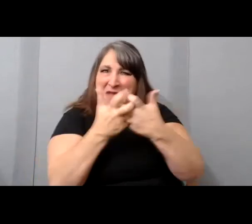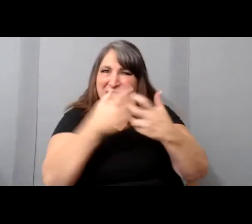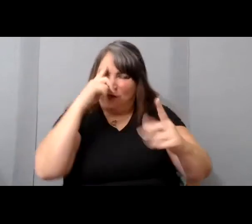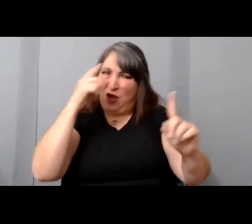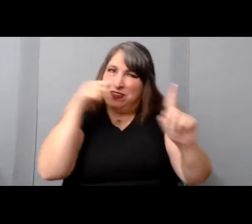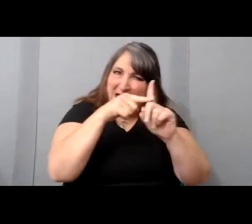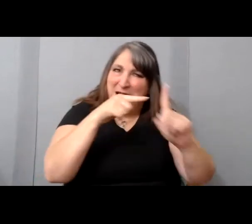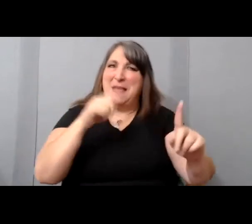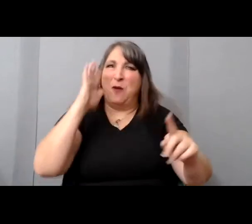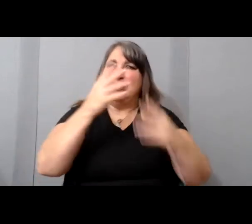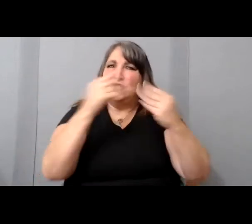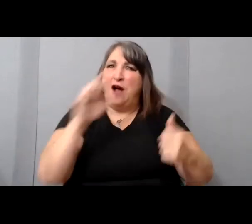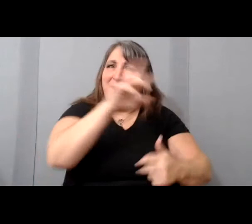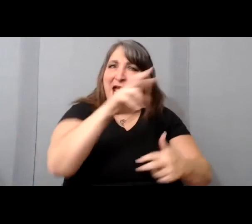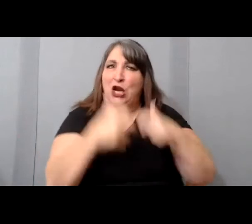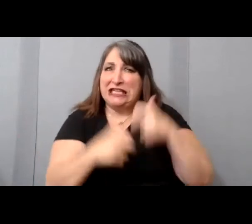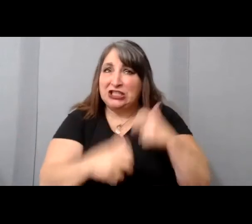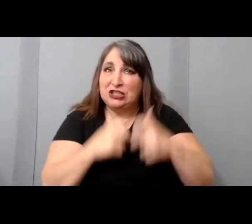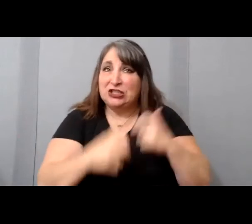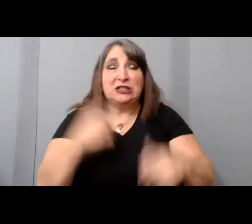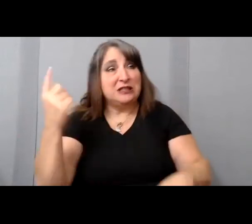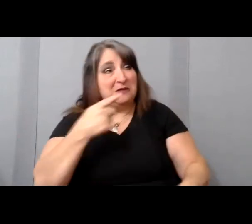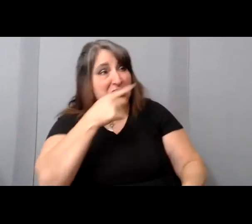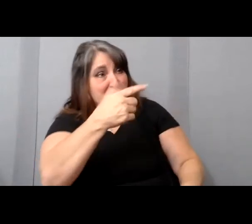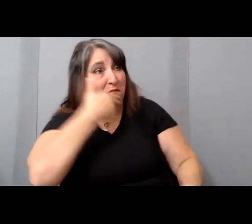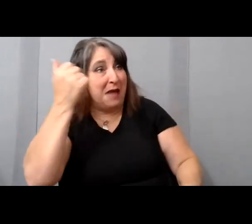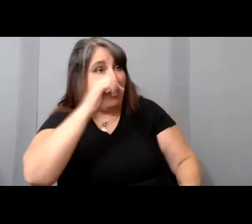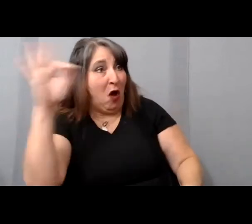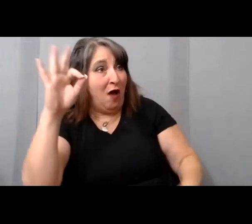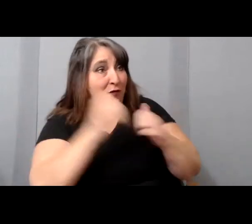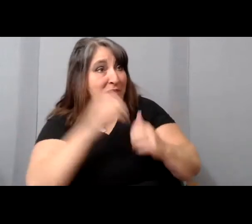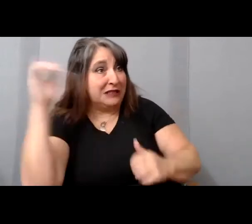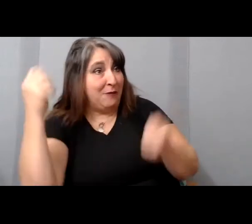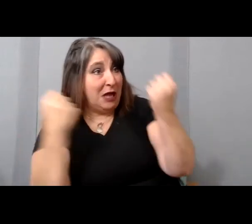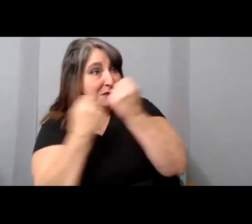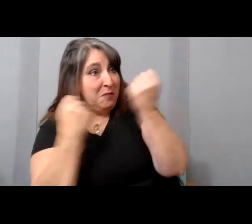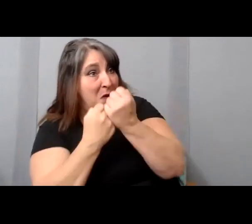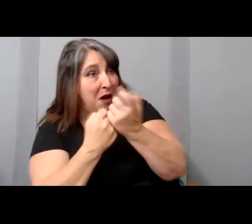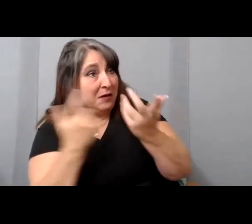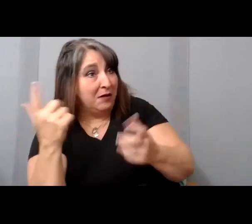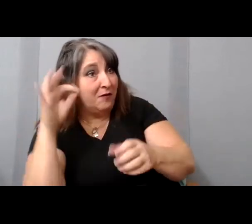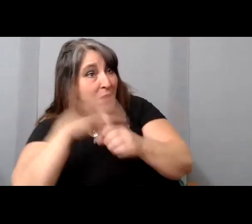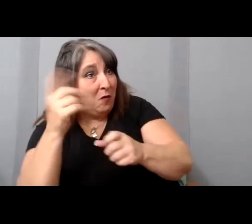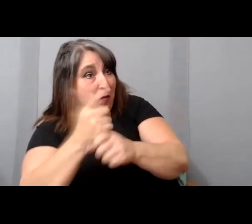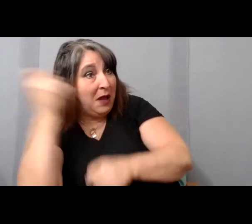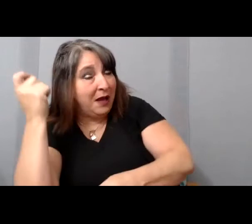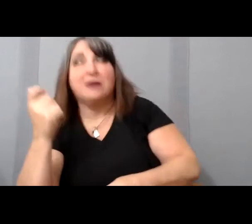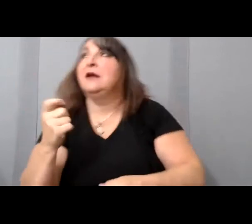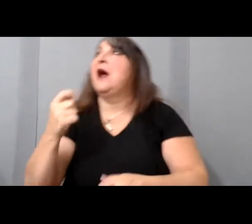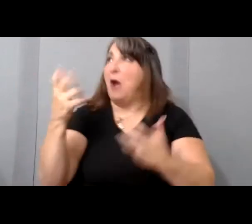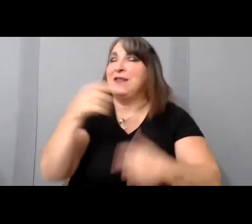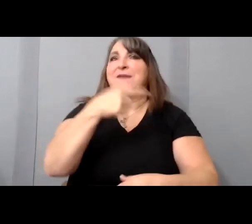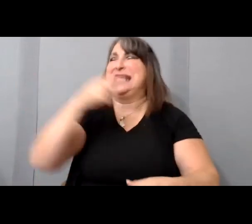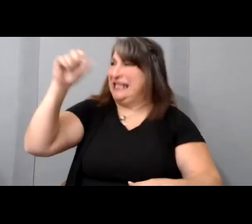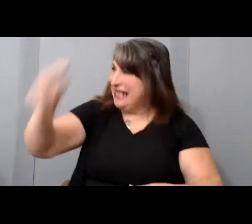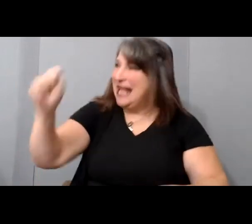addresses their issues. So that when someone says to them, are you better off? They can point to the fact that, yes, there's greater opportunities for training and education. The